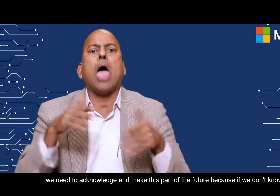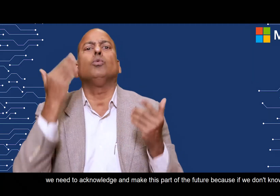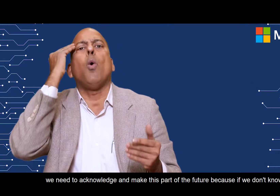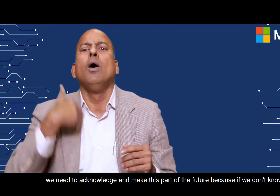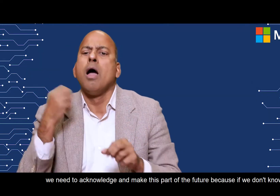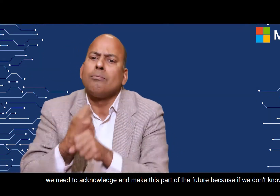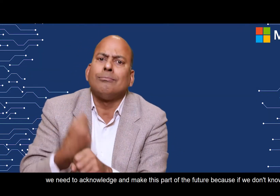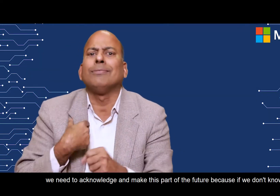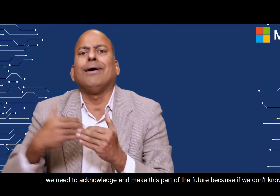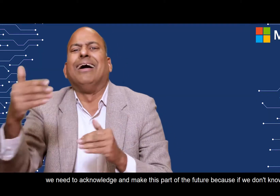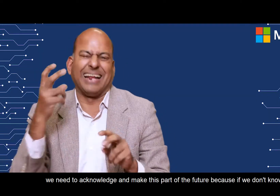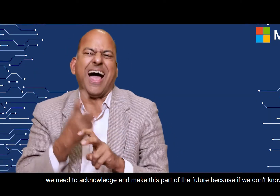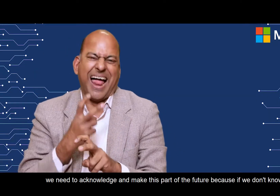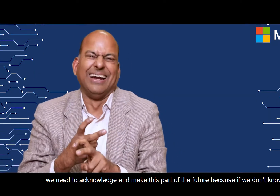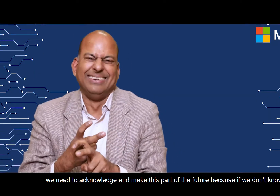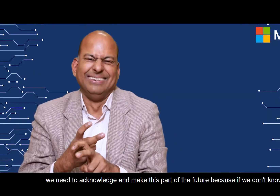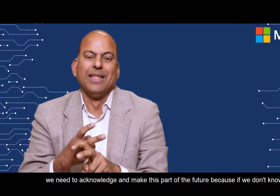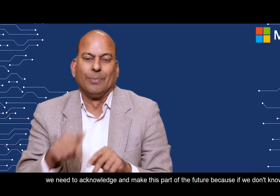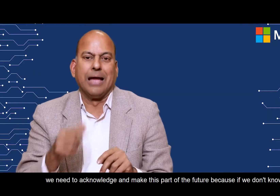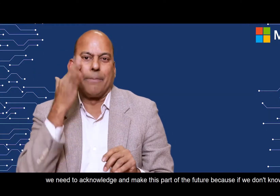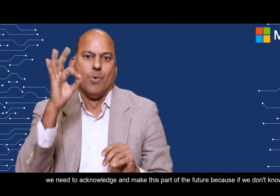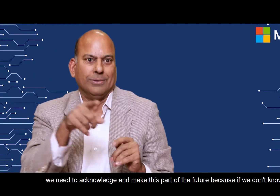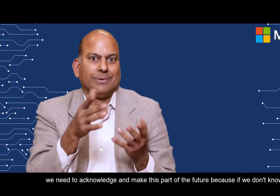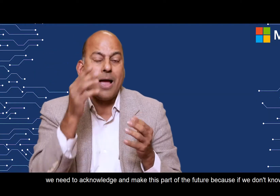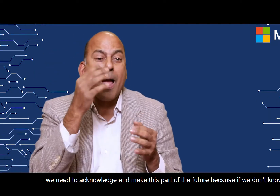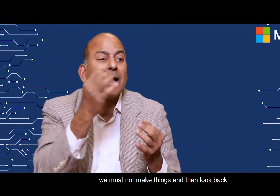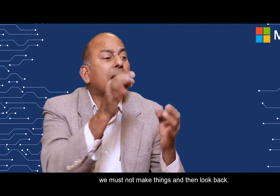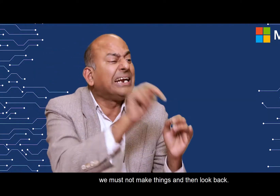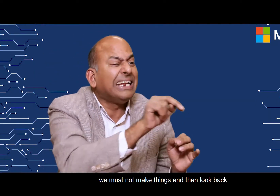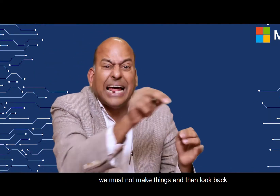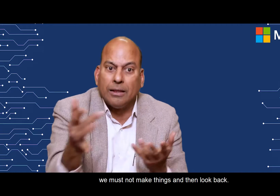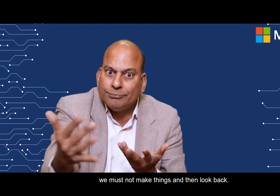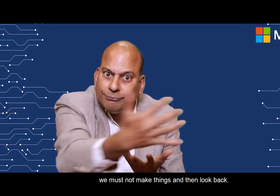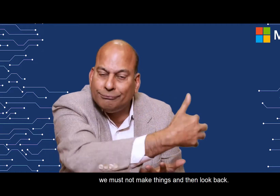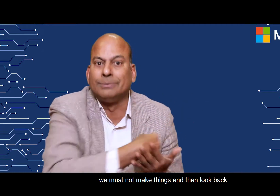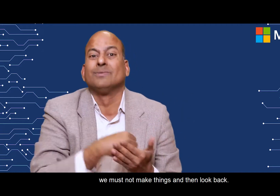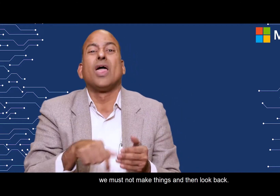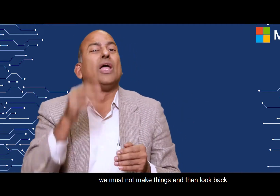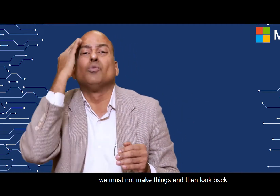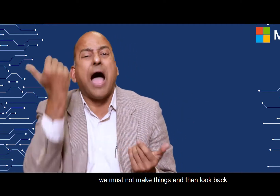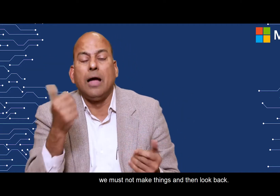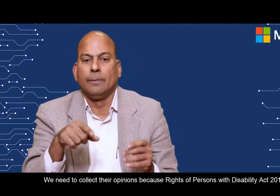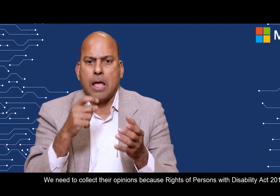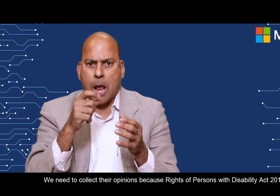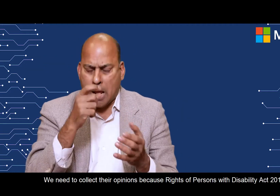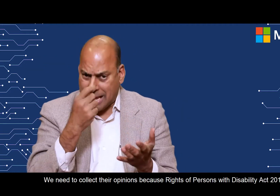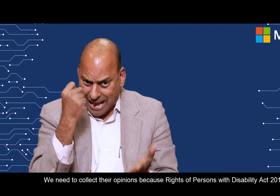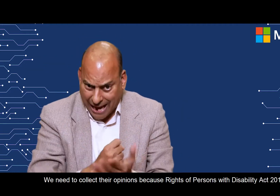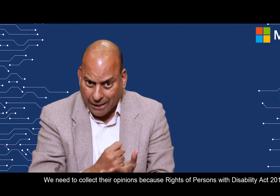acknowledge and make this part of the future, because if we don't know, we must not make things and then look back. We need to collect their